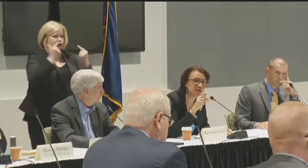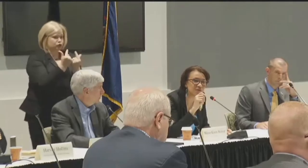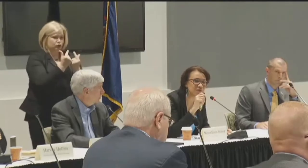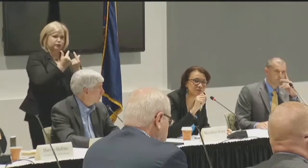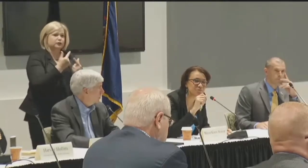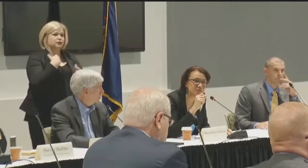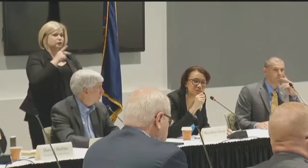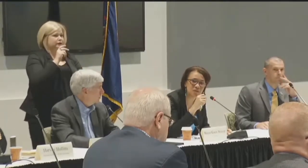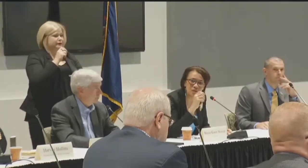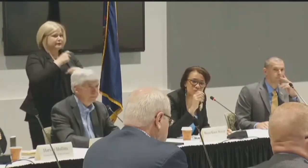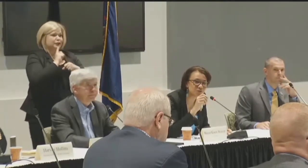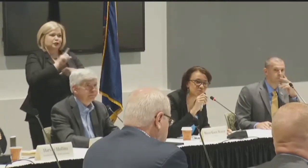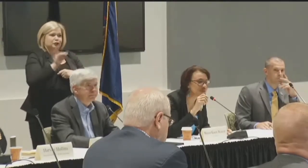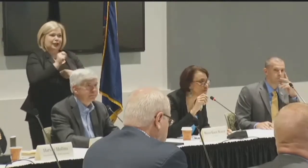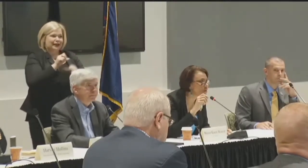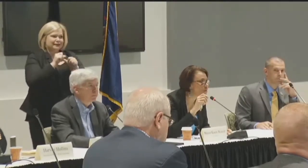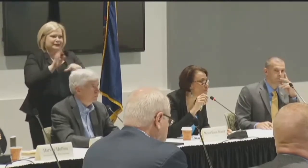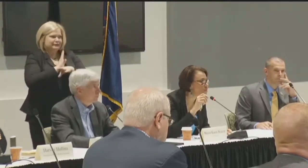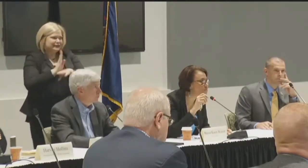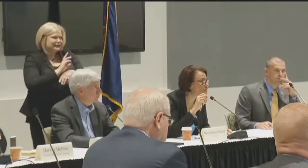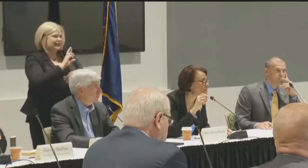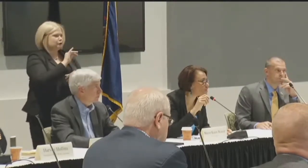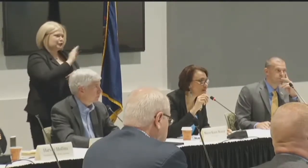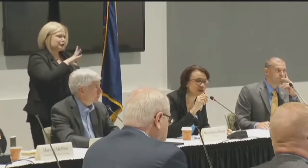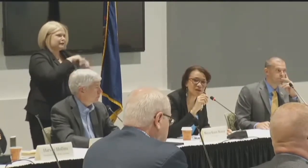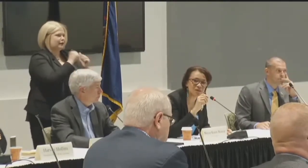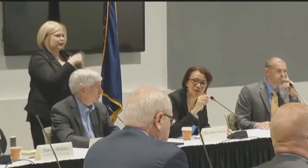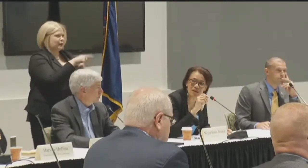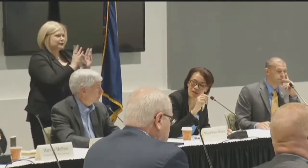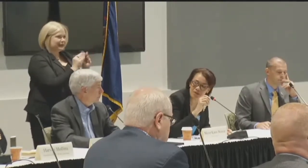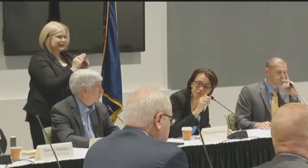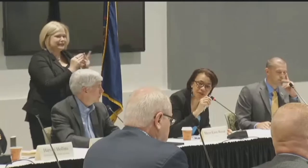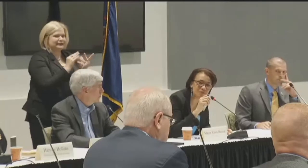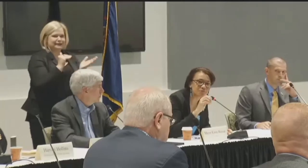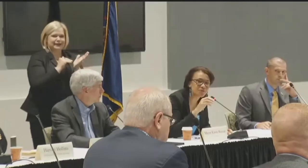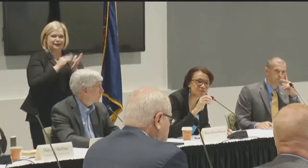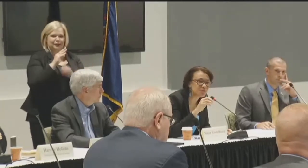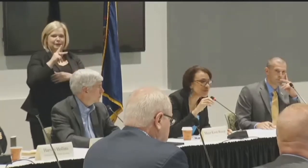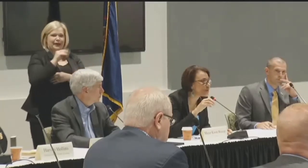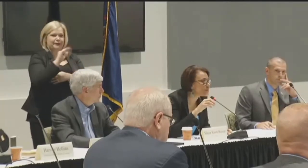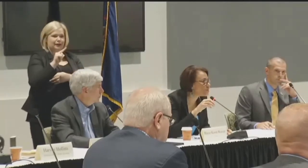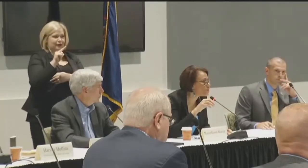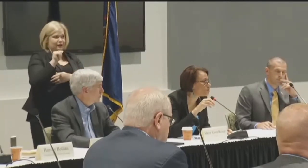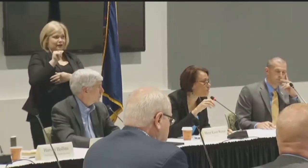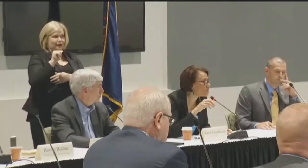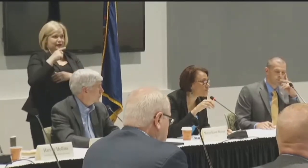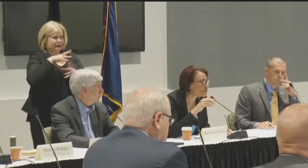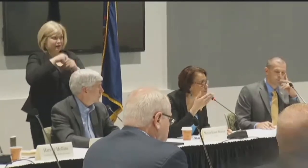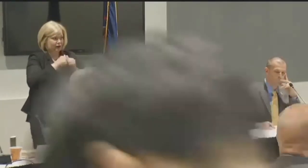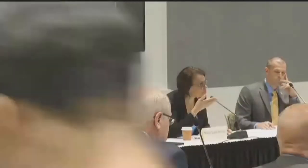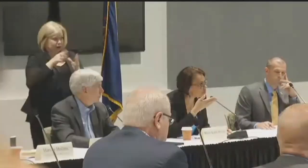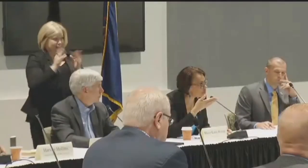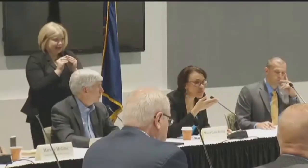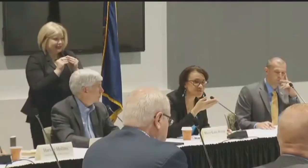keeping John very busy. Rich has been involved in those meetings. Dr. Pamela Pugh has been involved in those meetings.